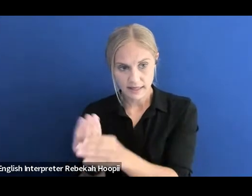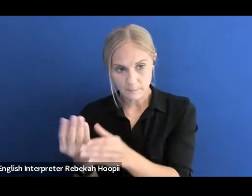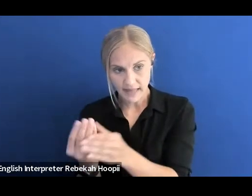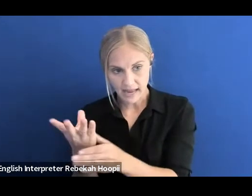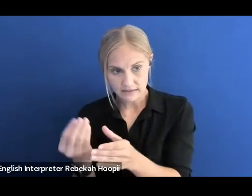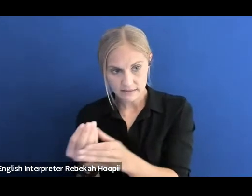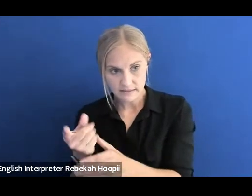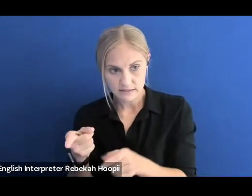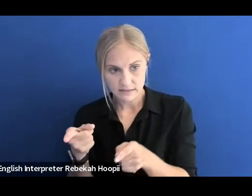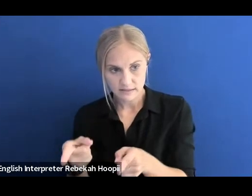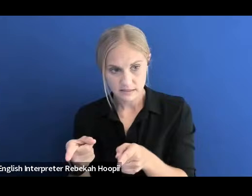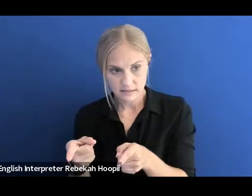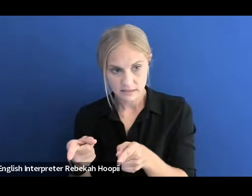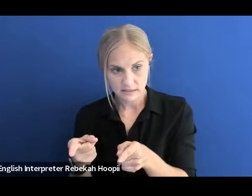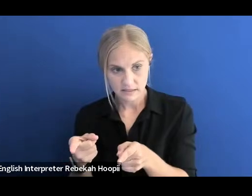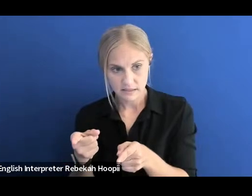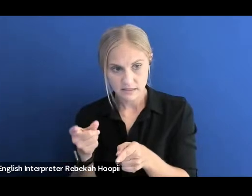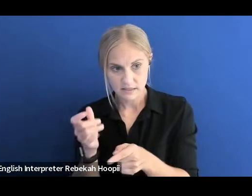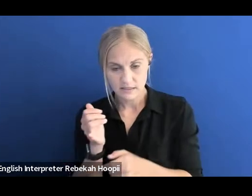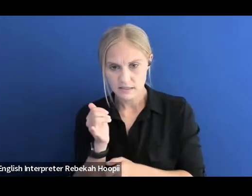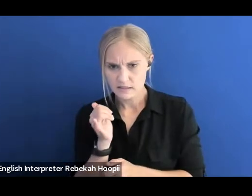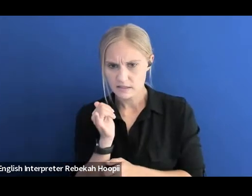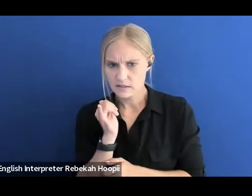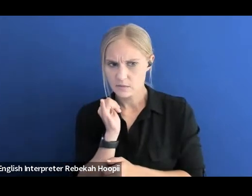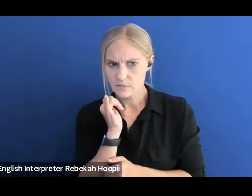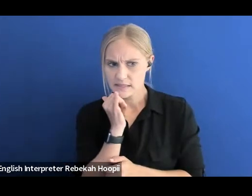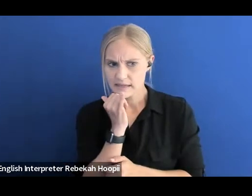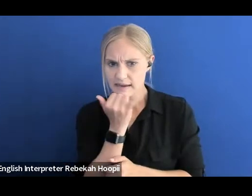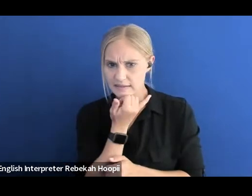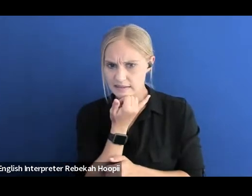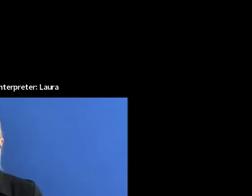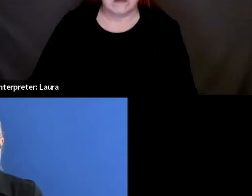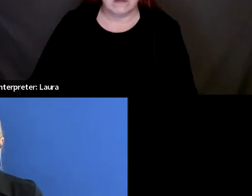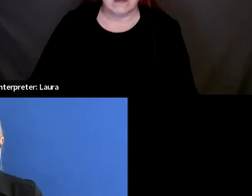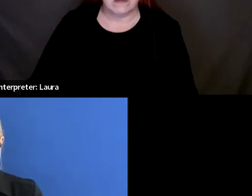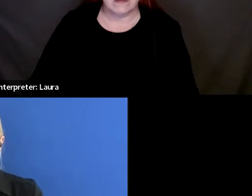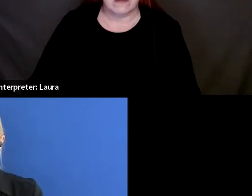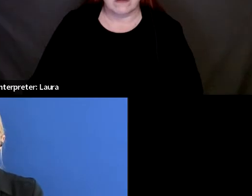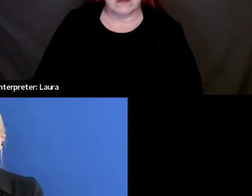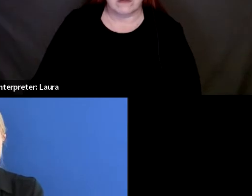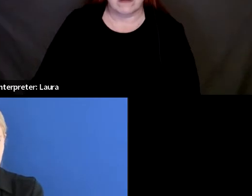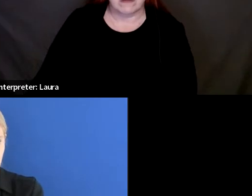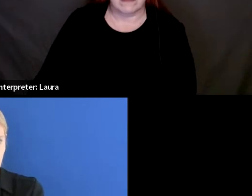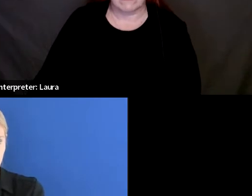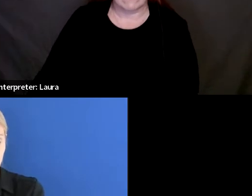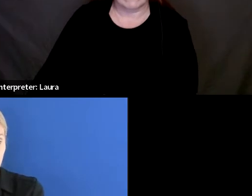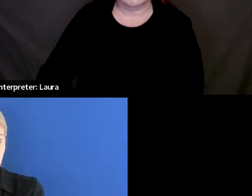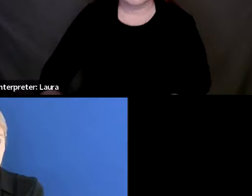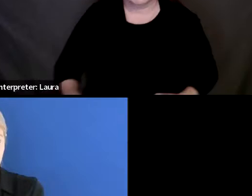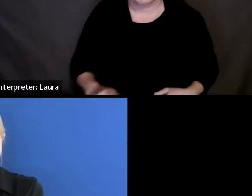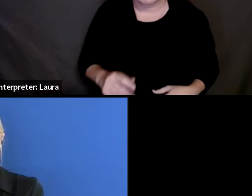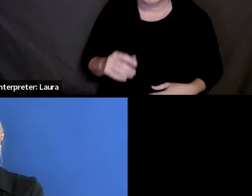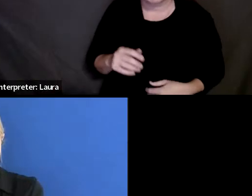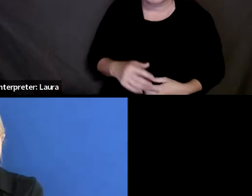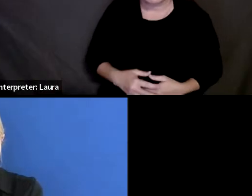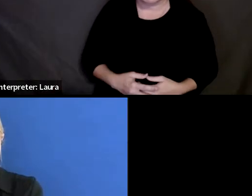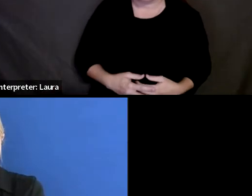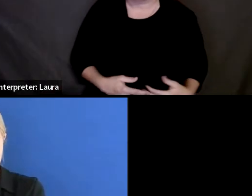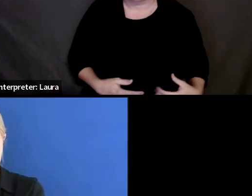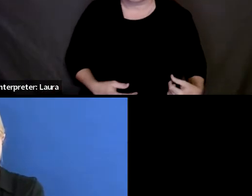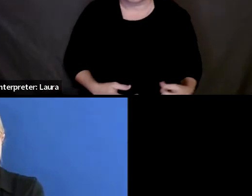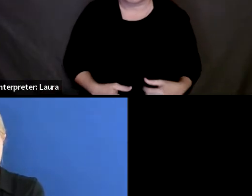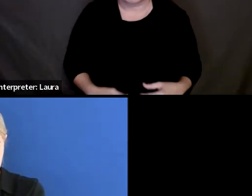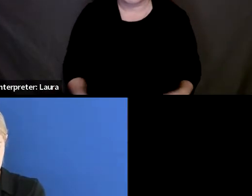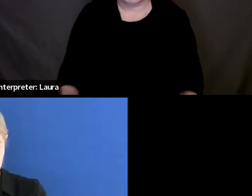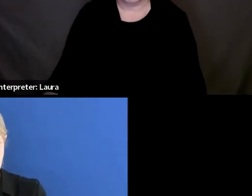of an accidental flare being dropped out of a helicopter during the middle of summer, in the middle of the night. It took a long time for that fire to get